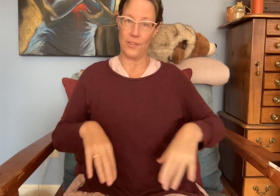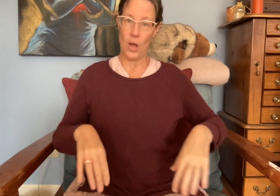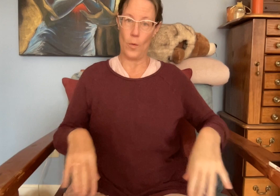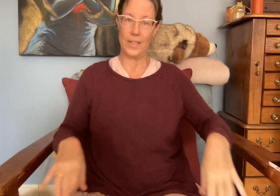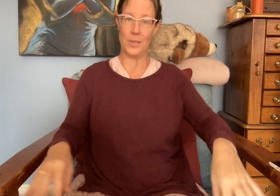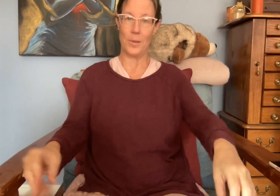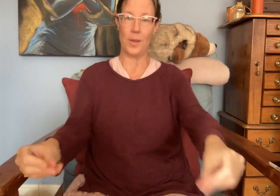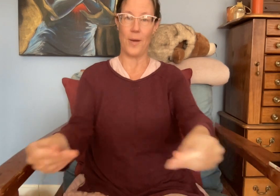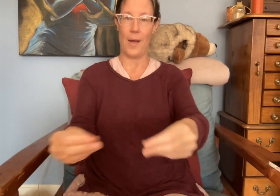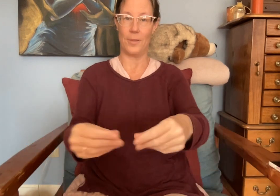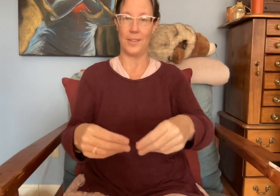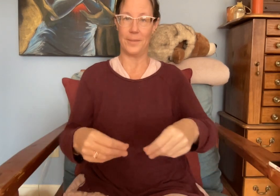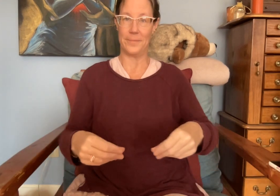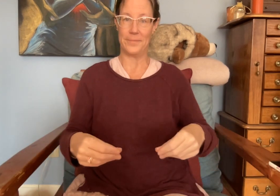flow into the ground.